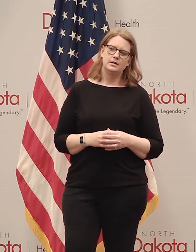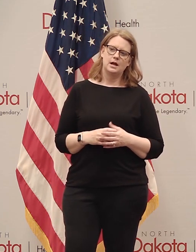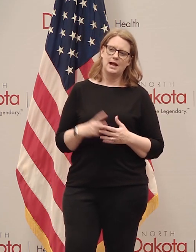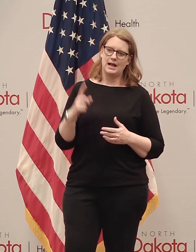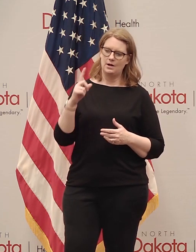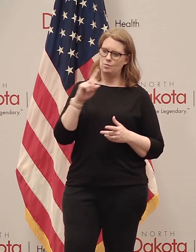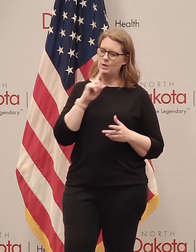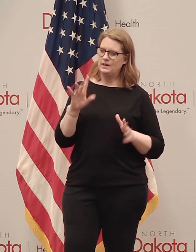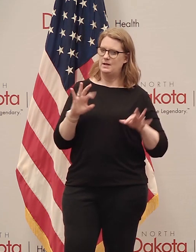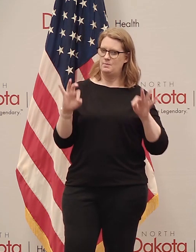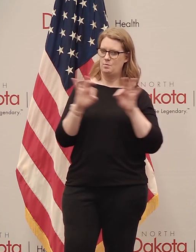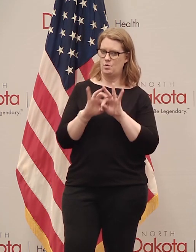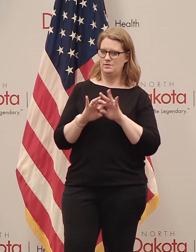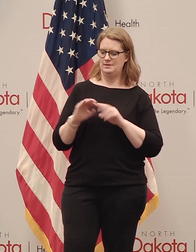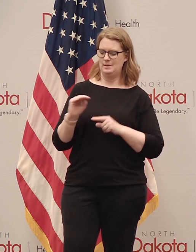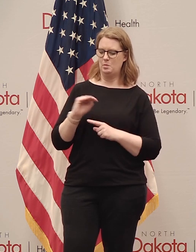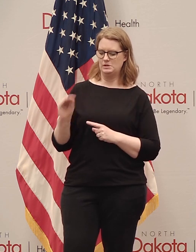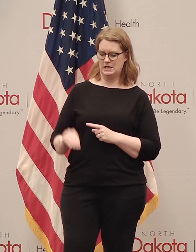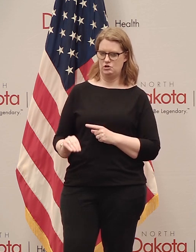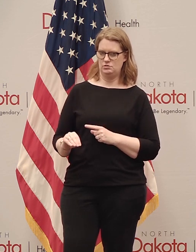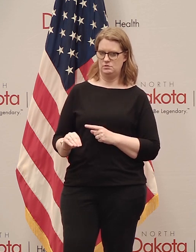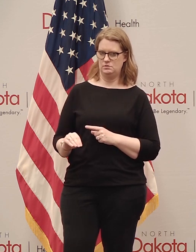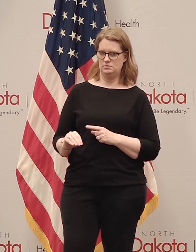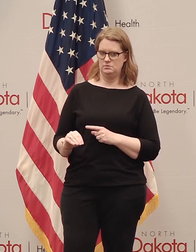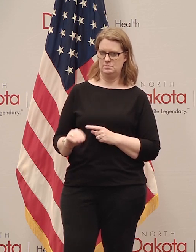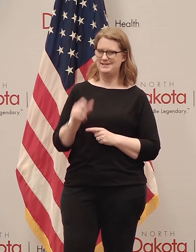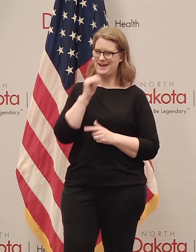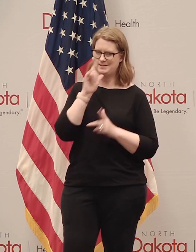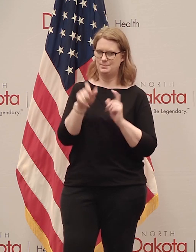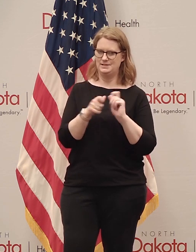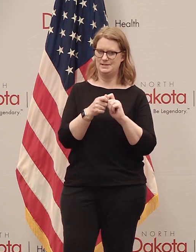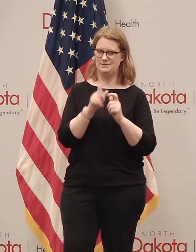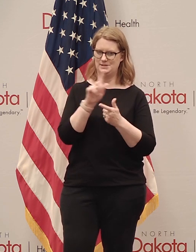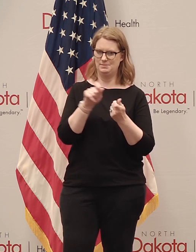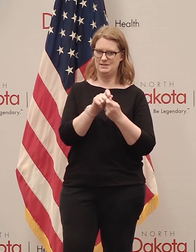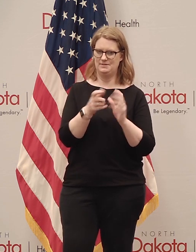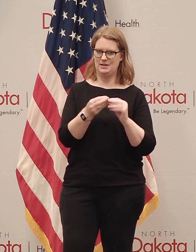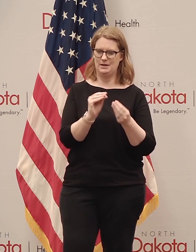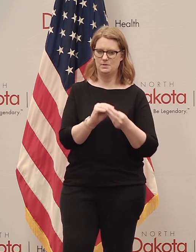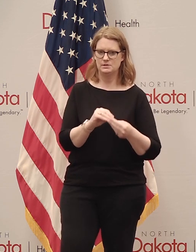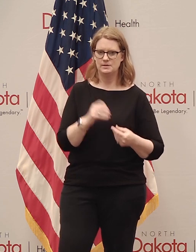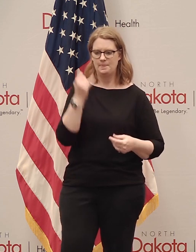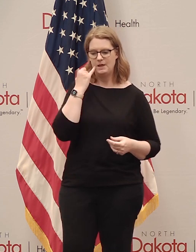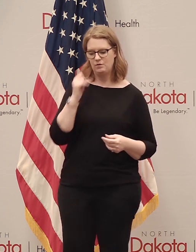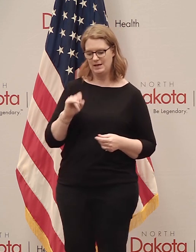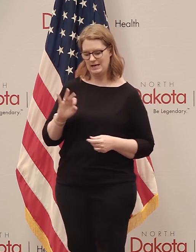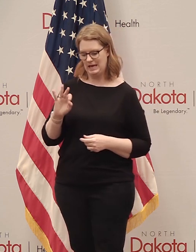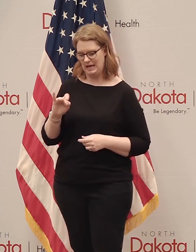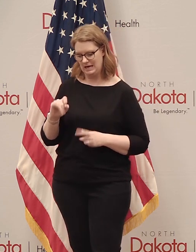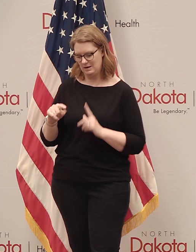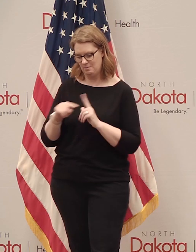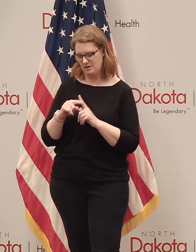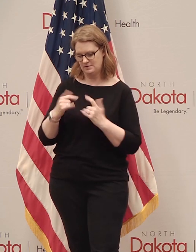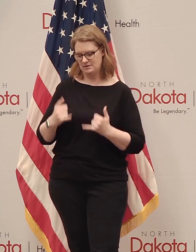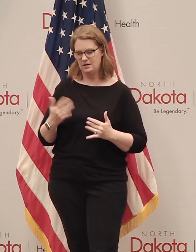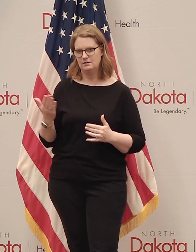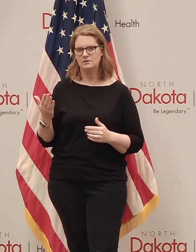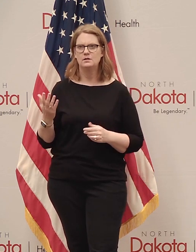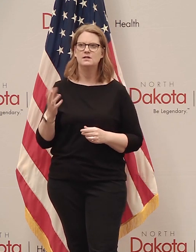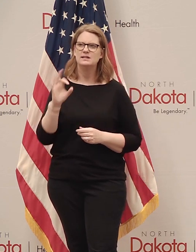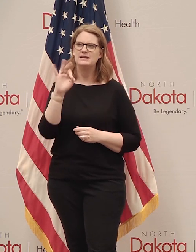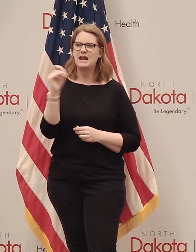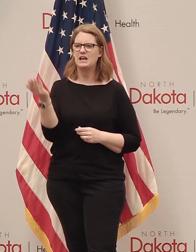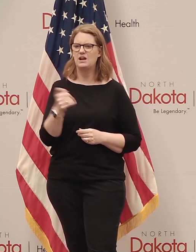percentages, not the raw numbers. I mean, if we have, 90 positives today out of what was close